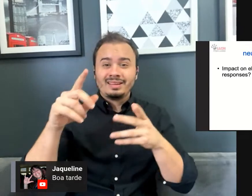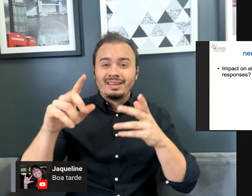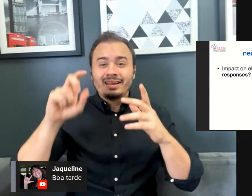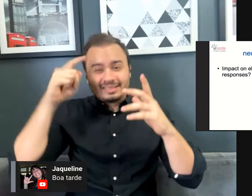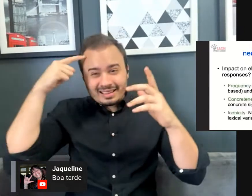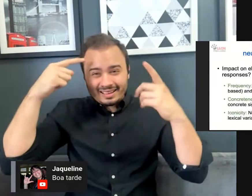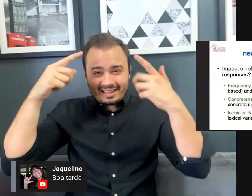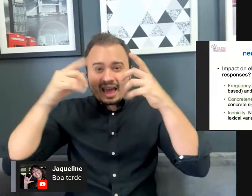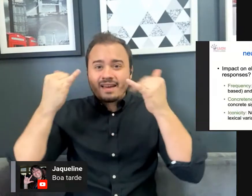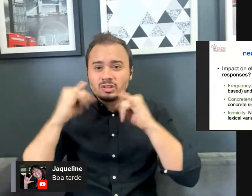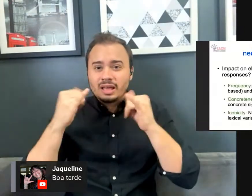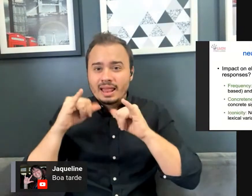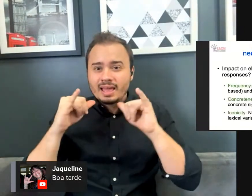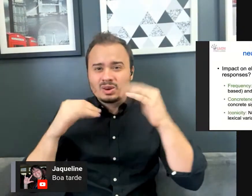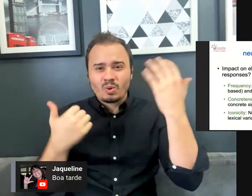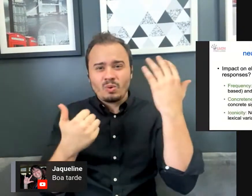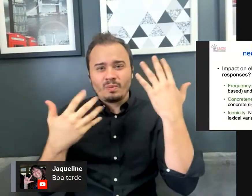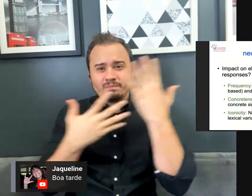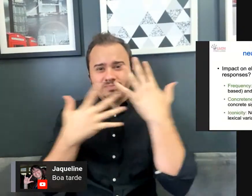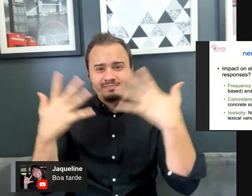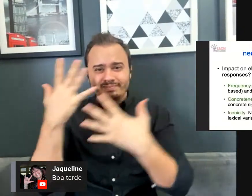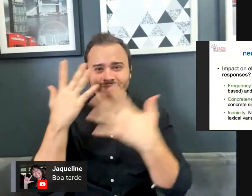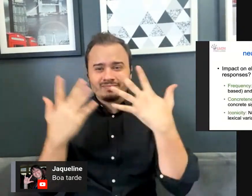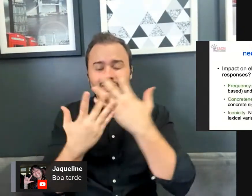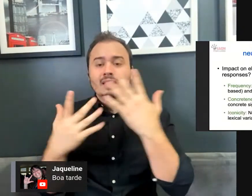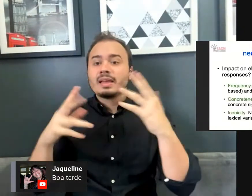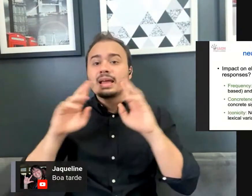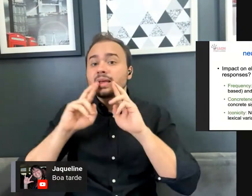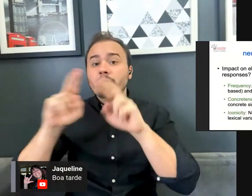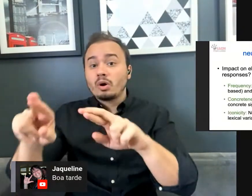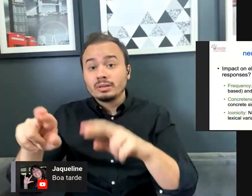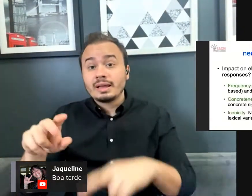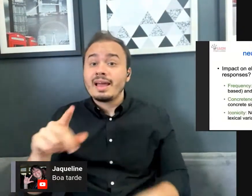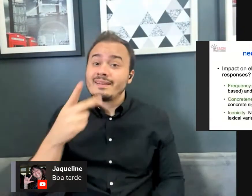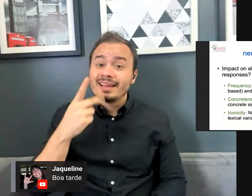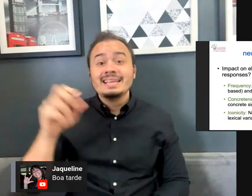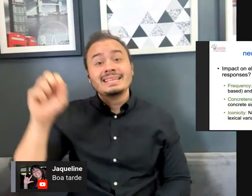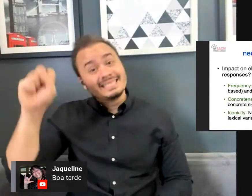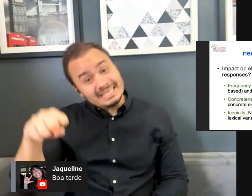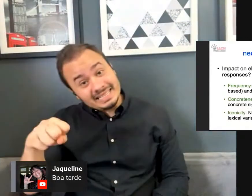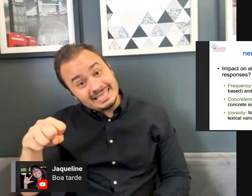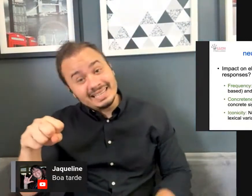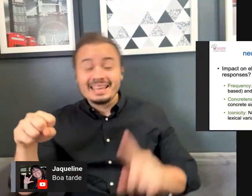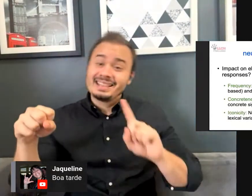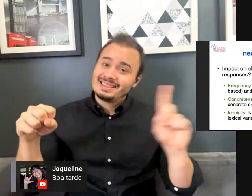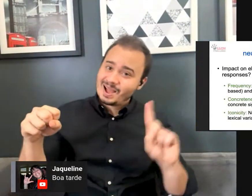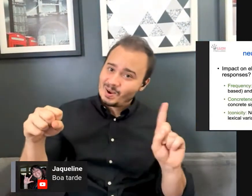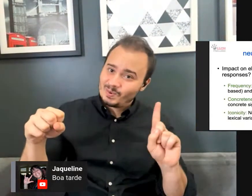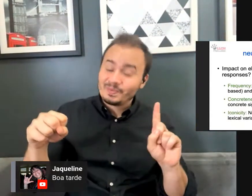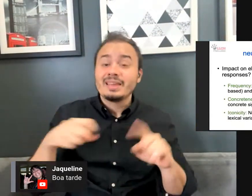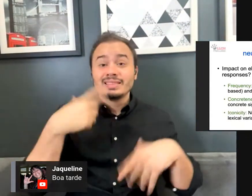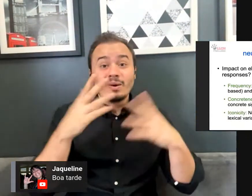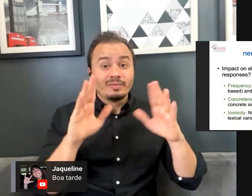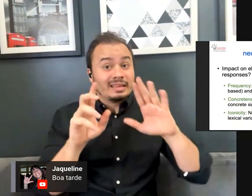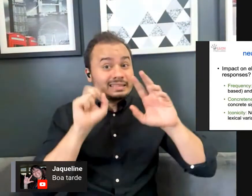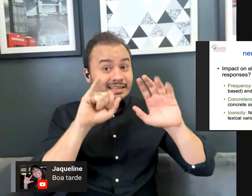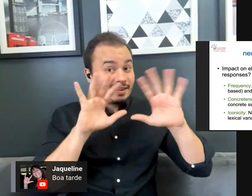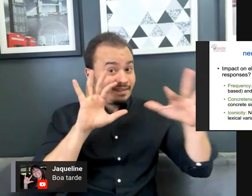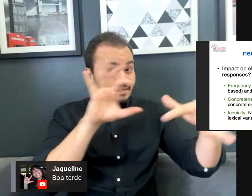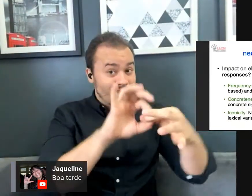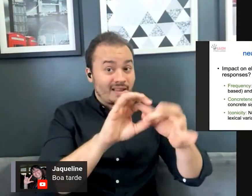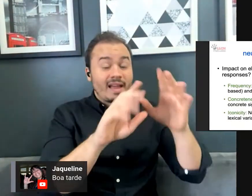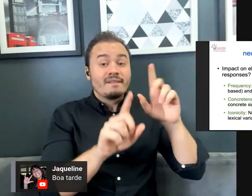responses? And the answer is yes and no. So with frequency, we see the same